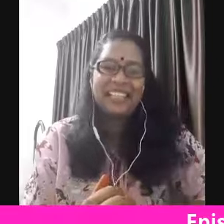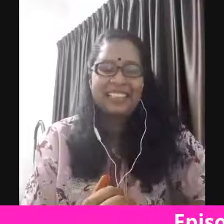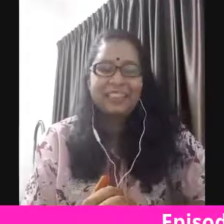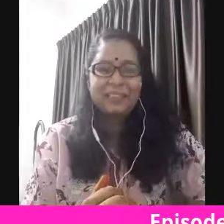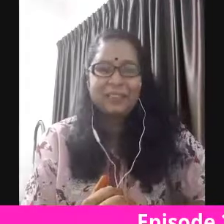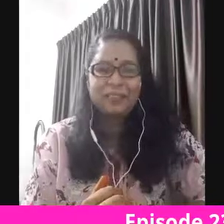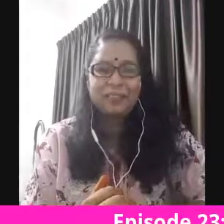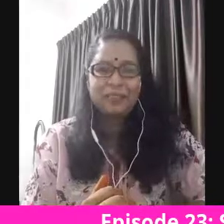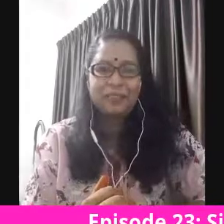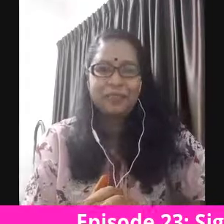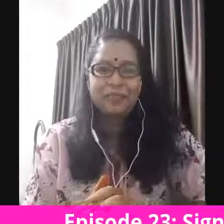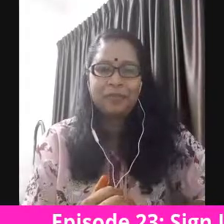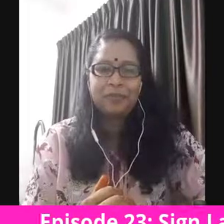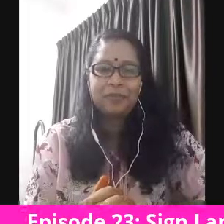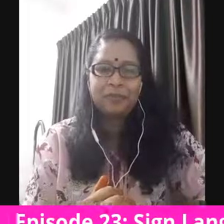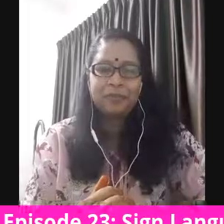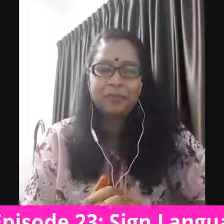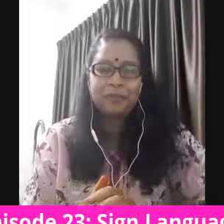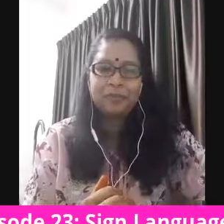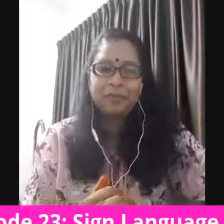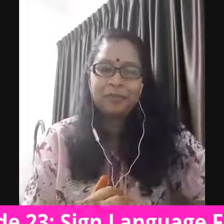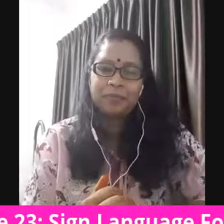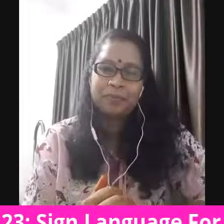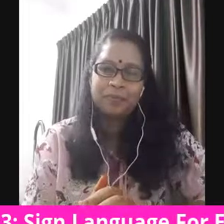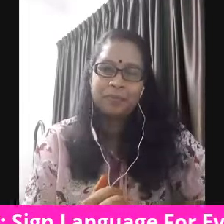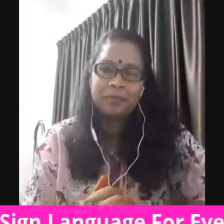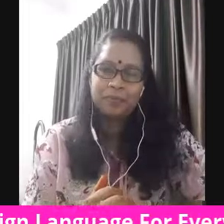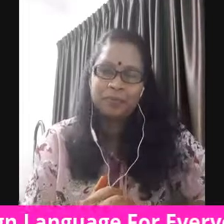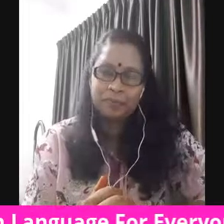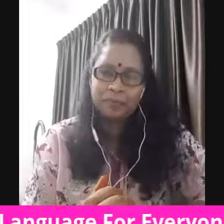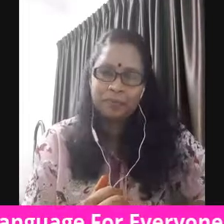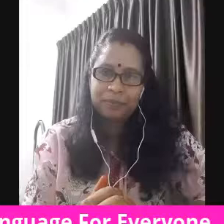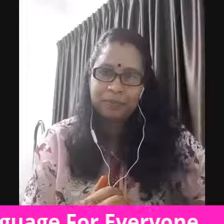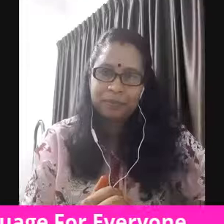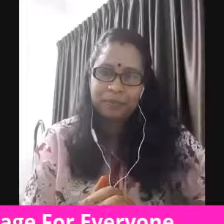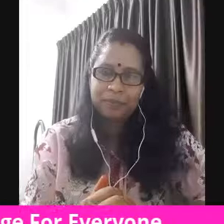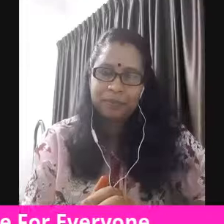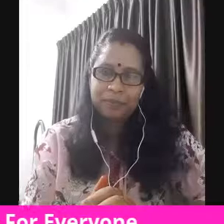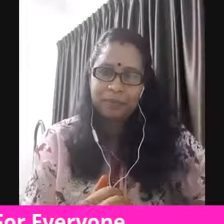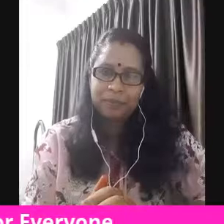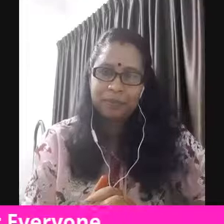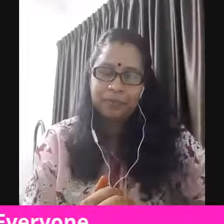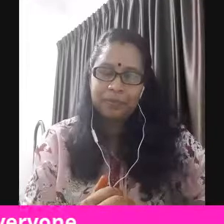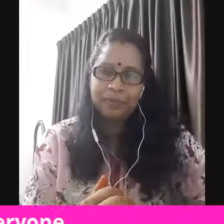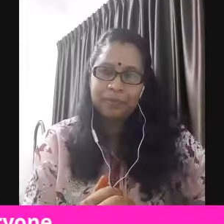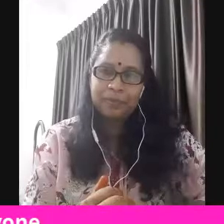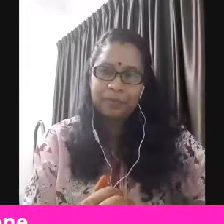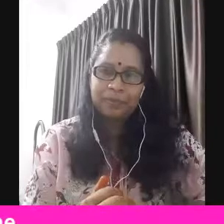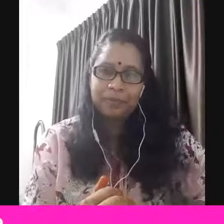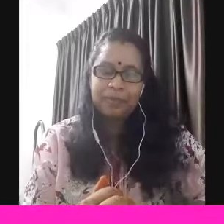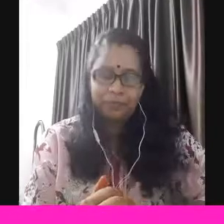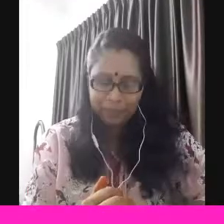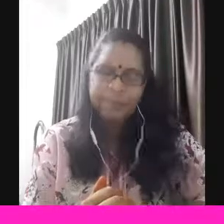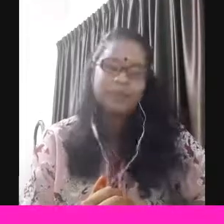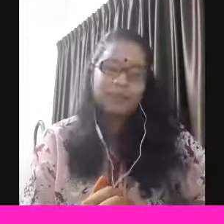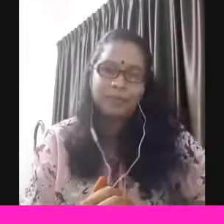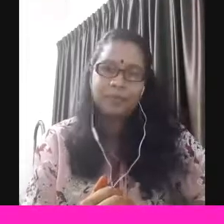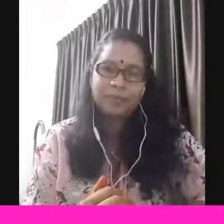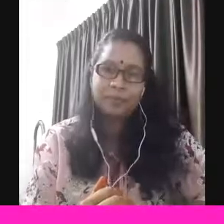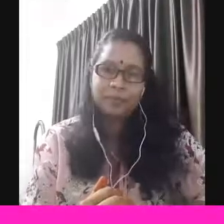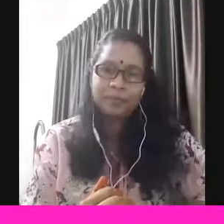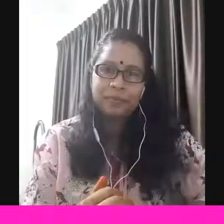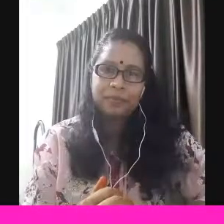I'm Okay. gonna So. make a check because since Chegu Gauri said that at least you need to know the abjad and Yeah. the